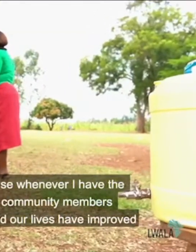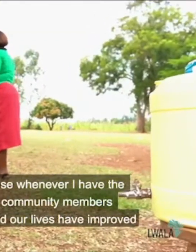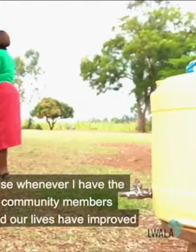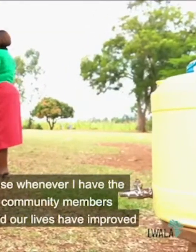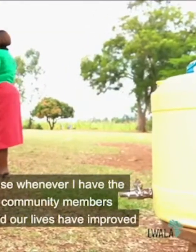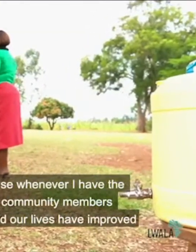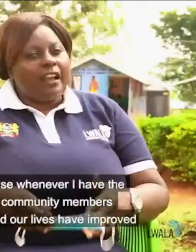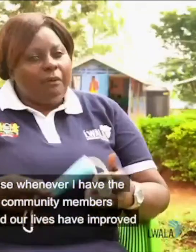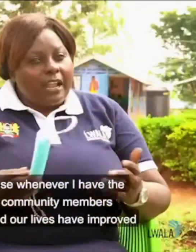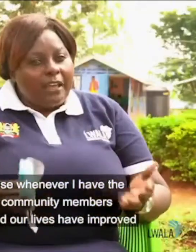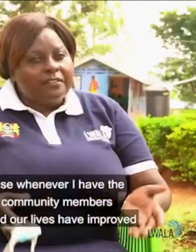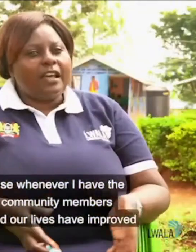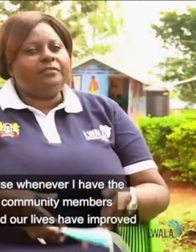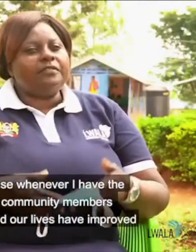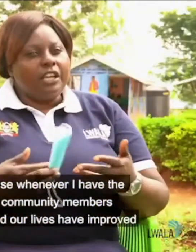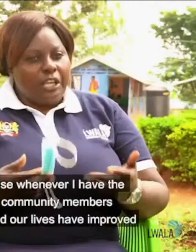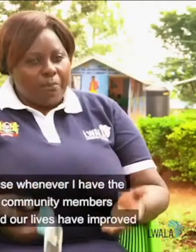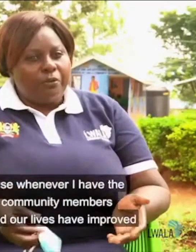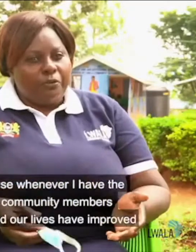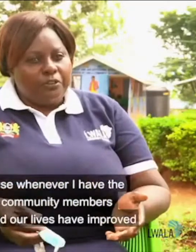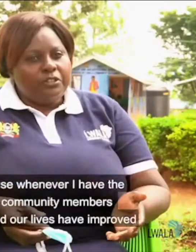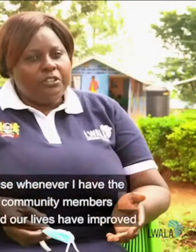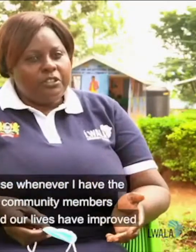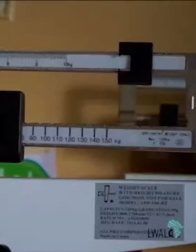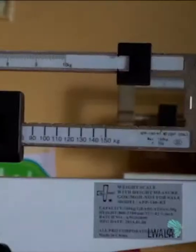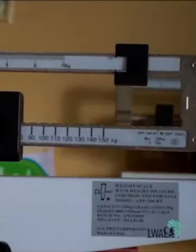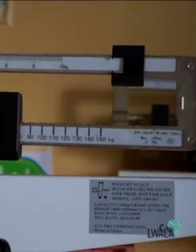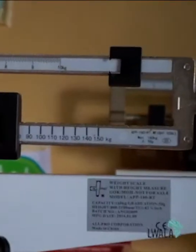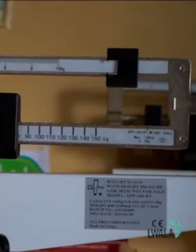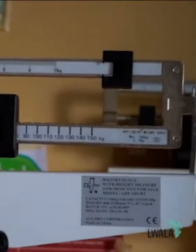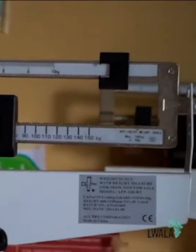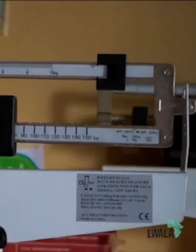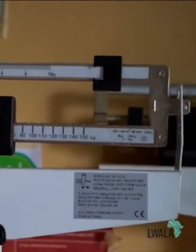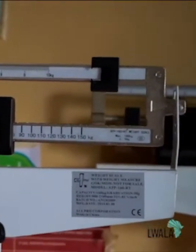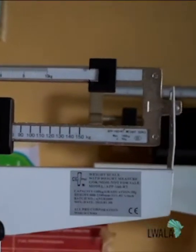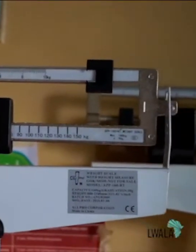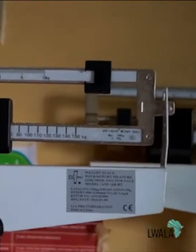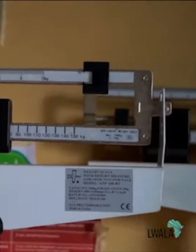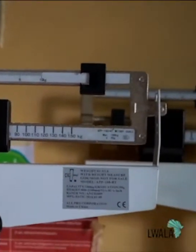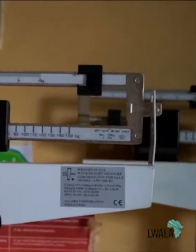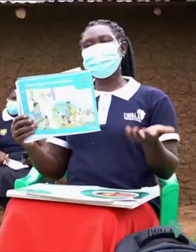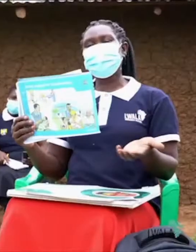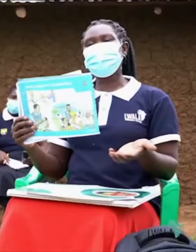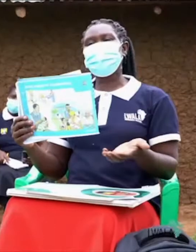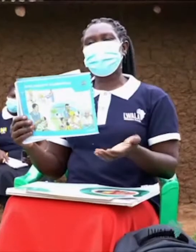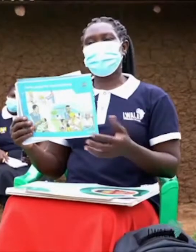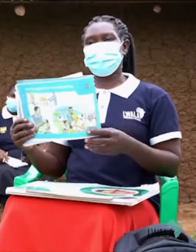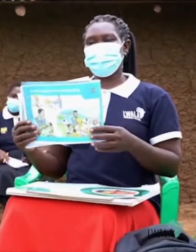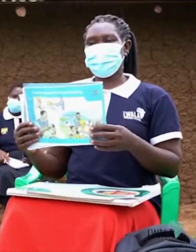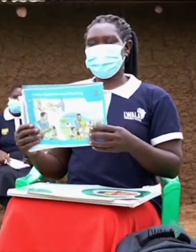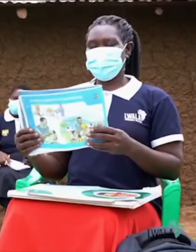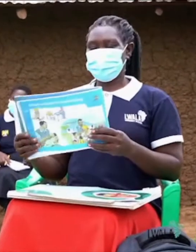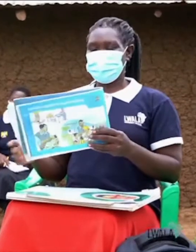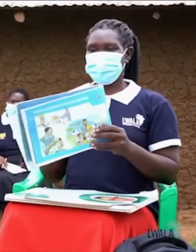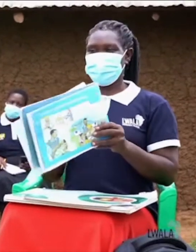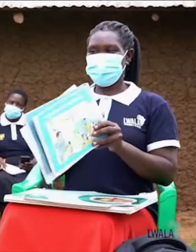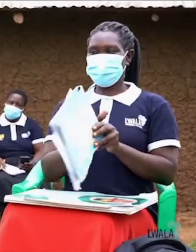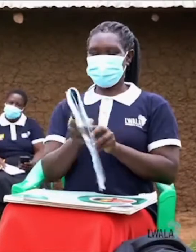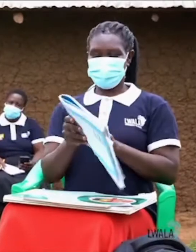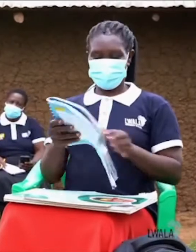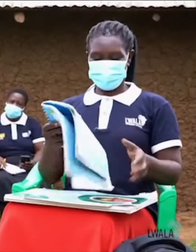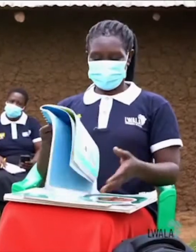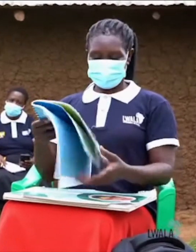has helped a great deal, and our lives have improved. Each month, community health workers conduct integrated parenting sessions